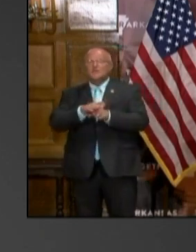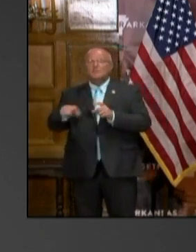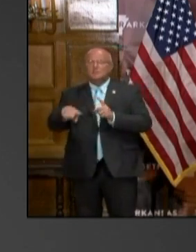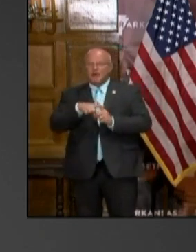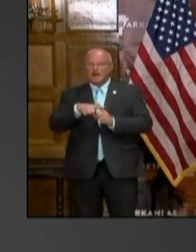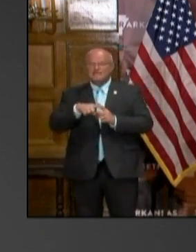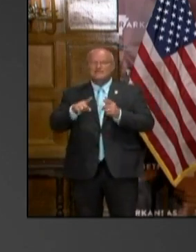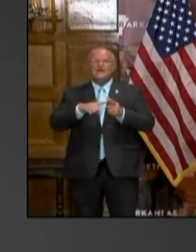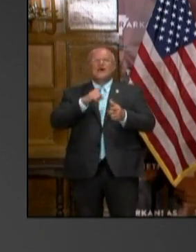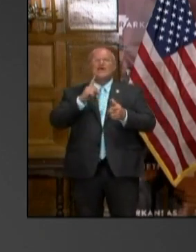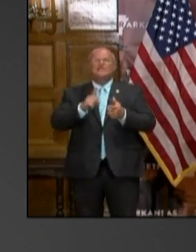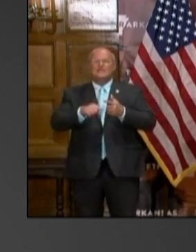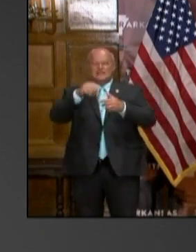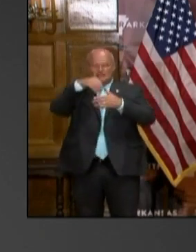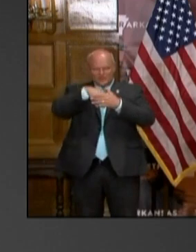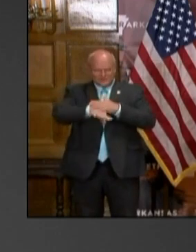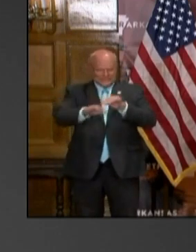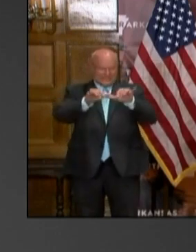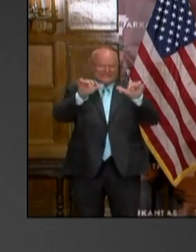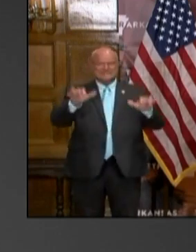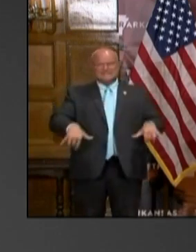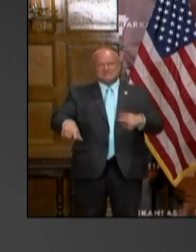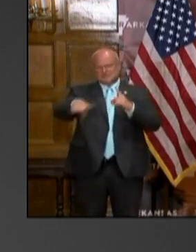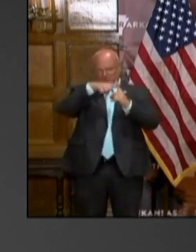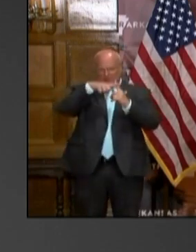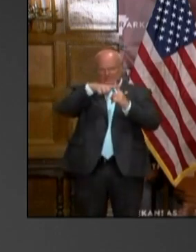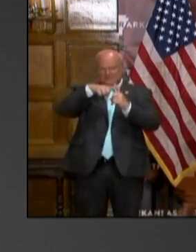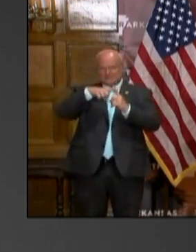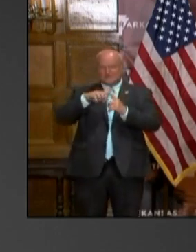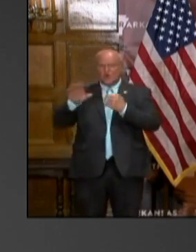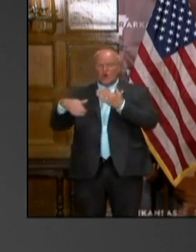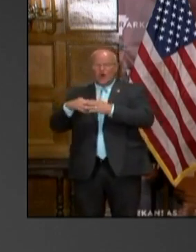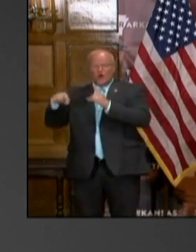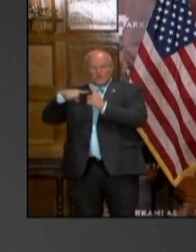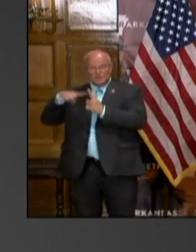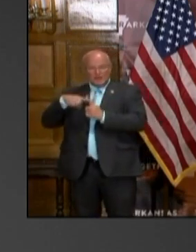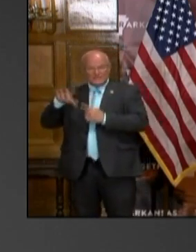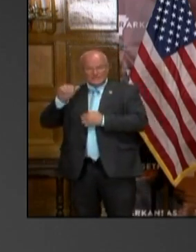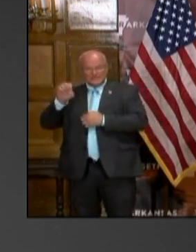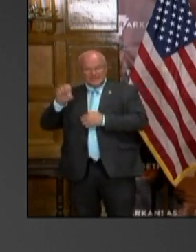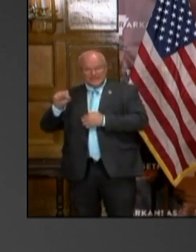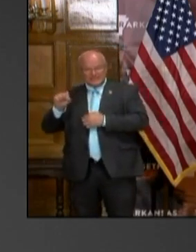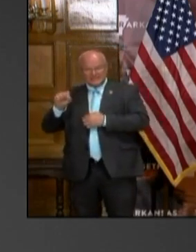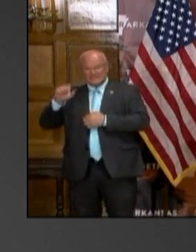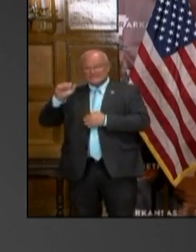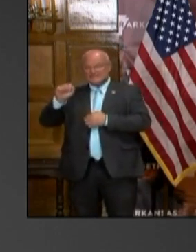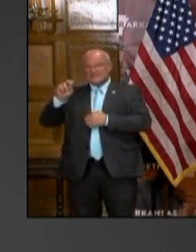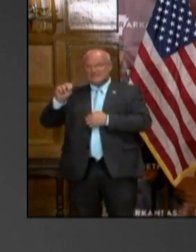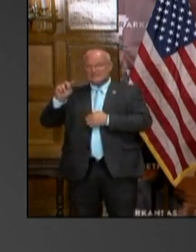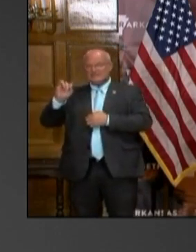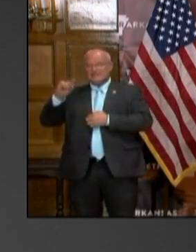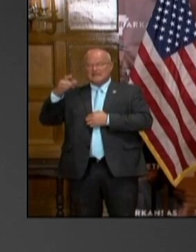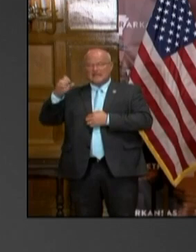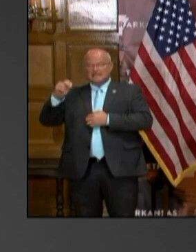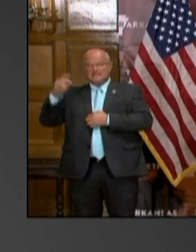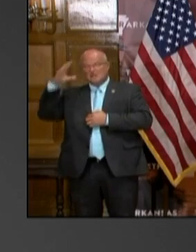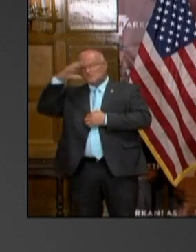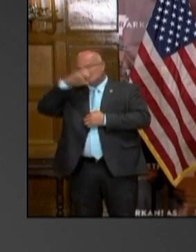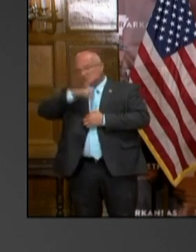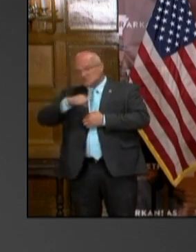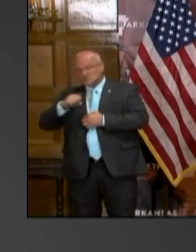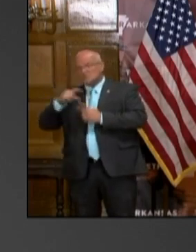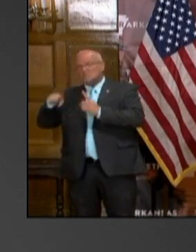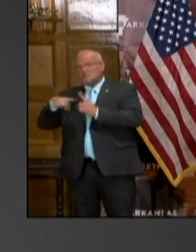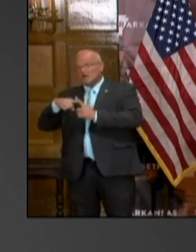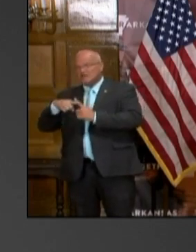positive, then it goes into the system. And so all of these positive cases that were presumed positive, if they were